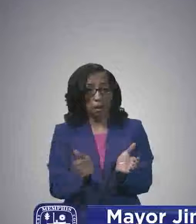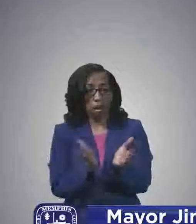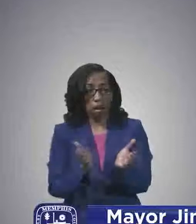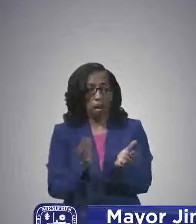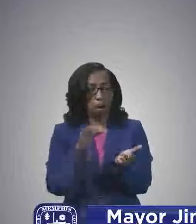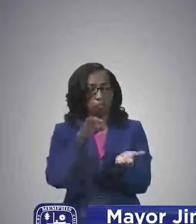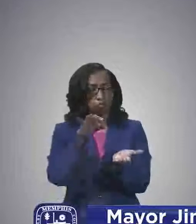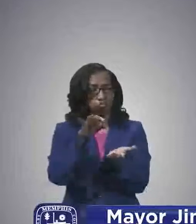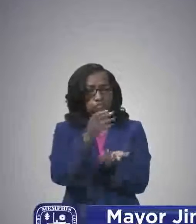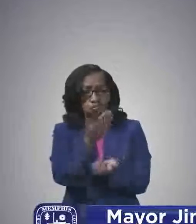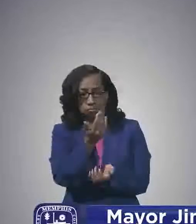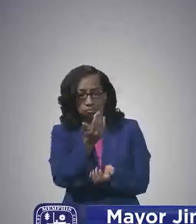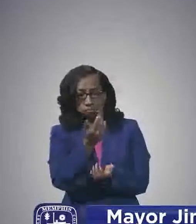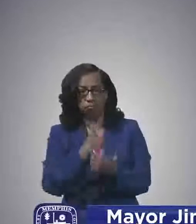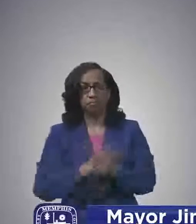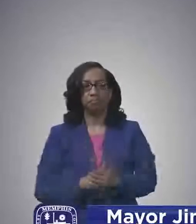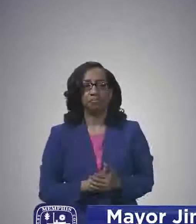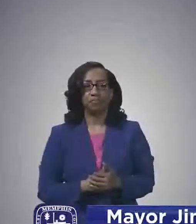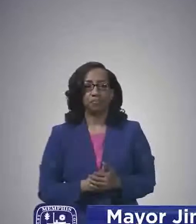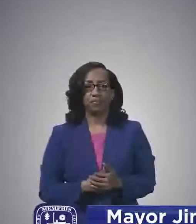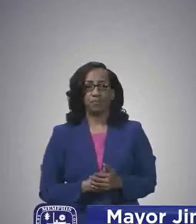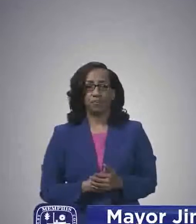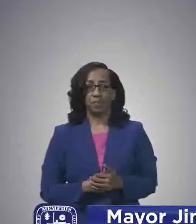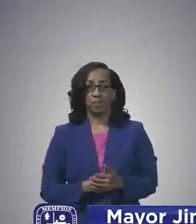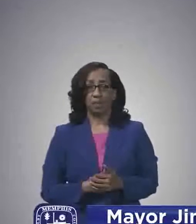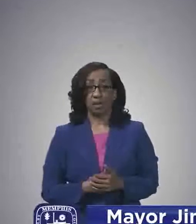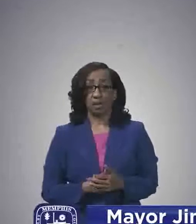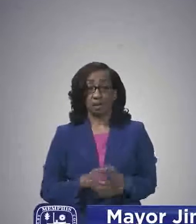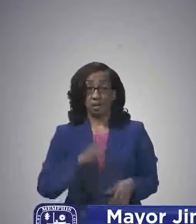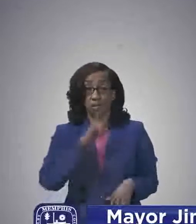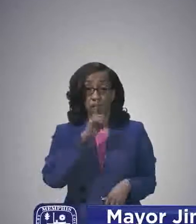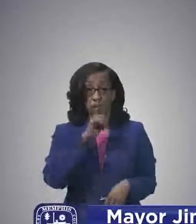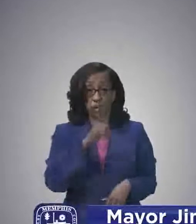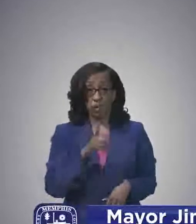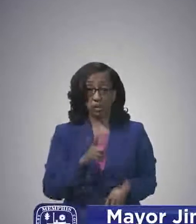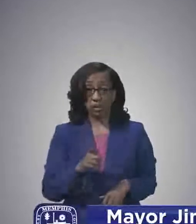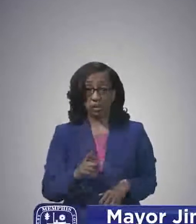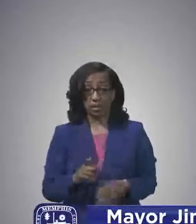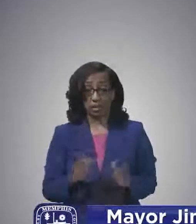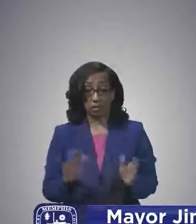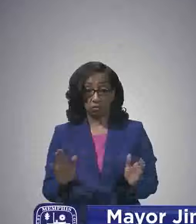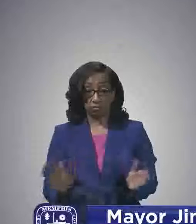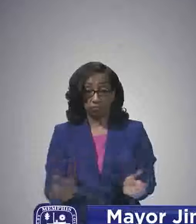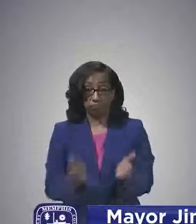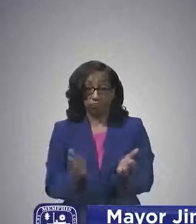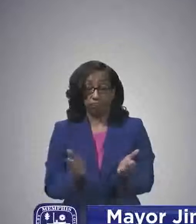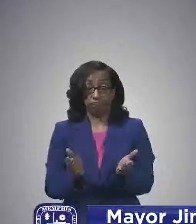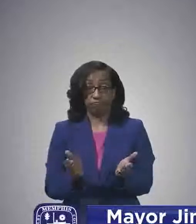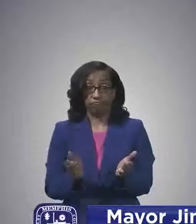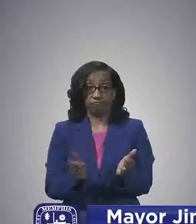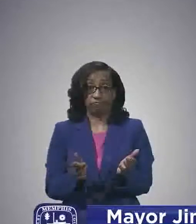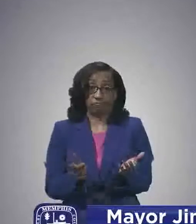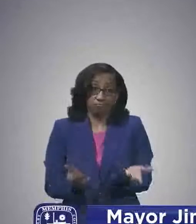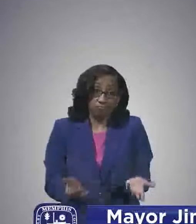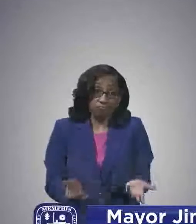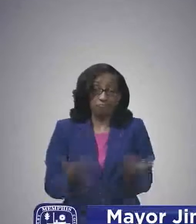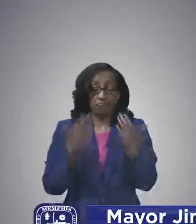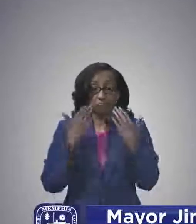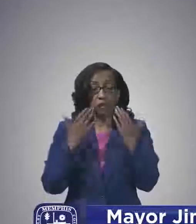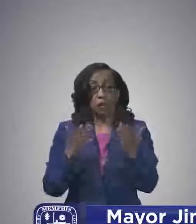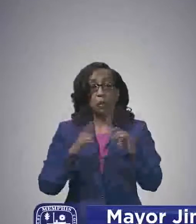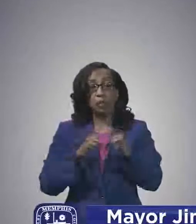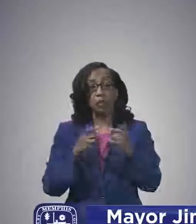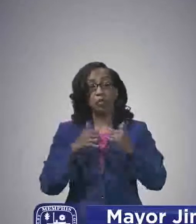and there's really no proof that it actually moves the numbers significantly. But we are still looking at